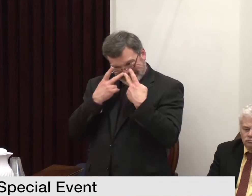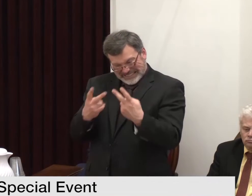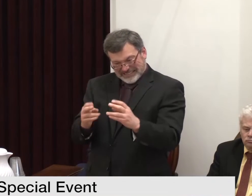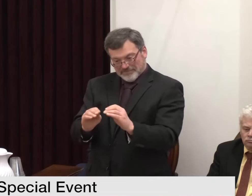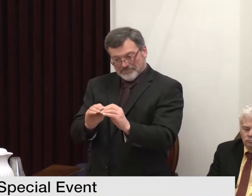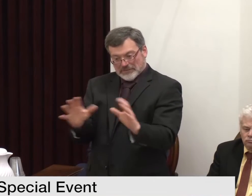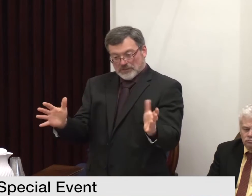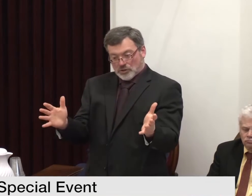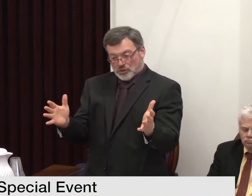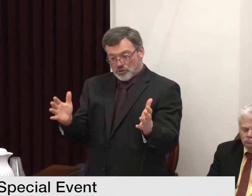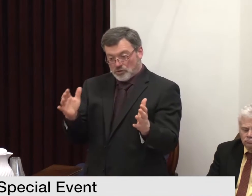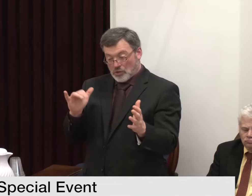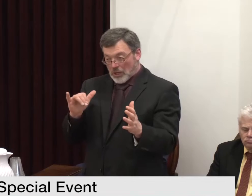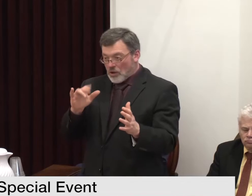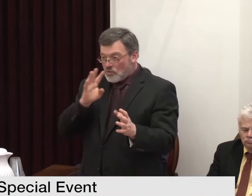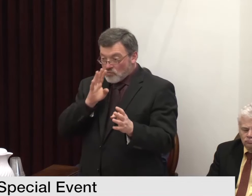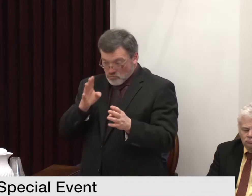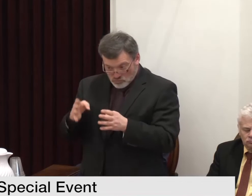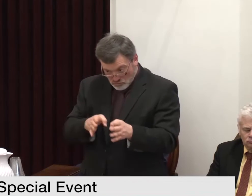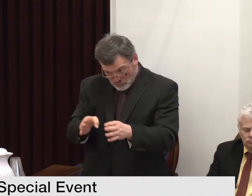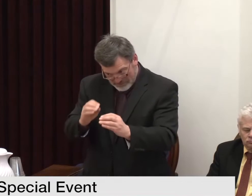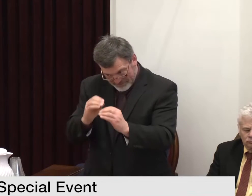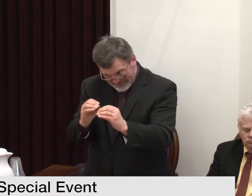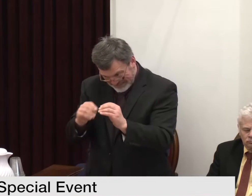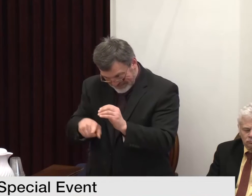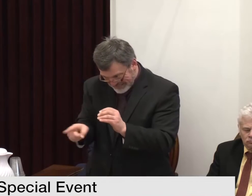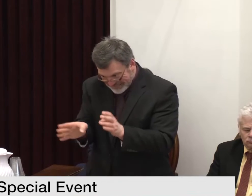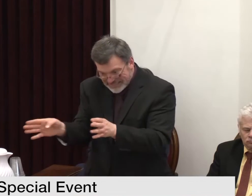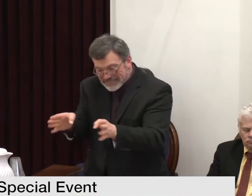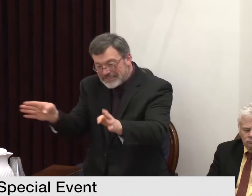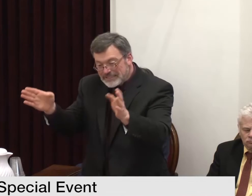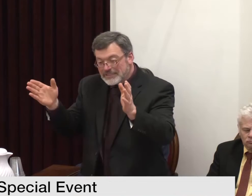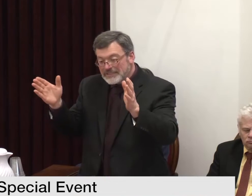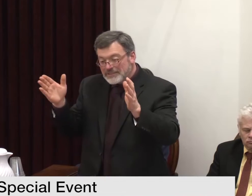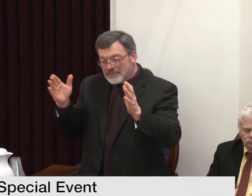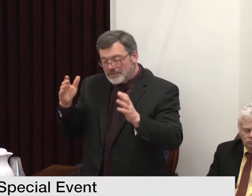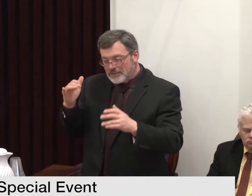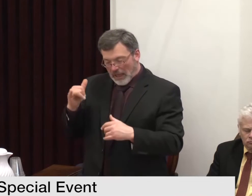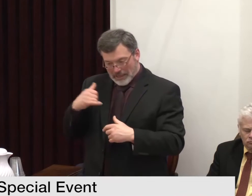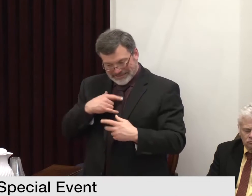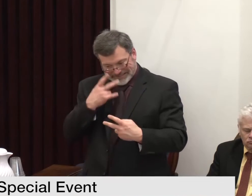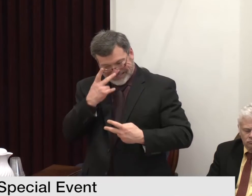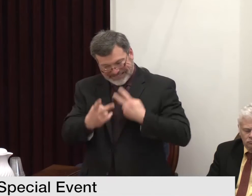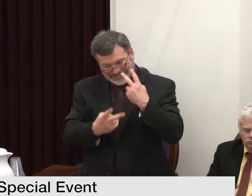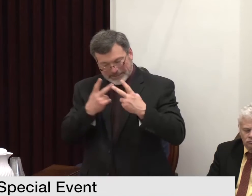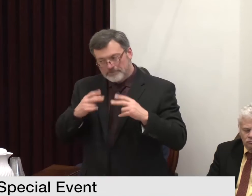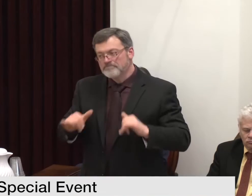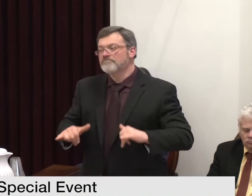So let's learn from that and do the hard work, so we're not just